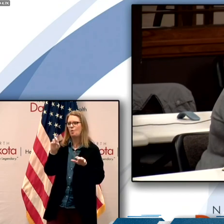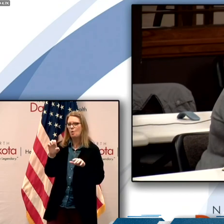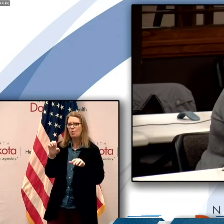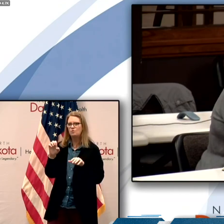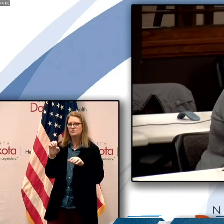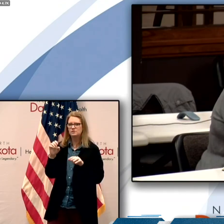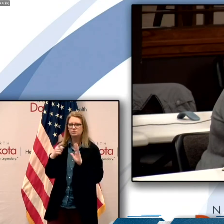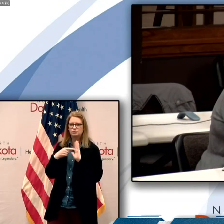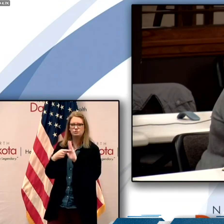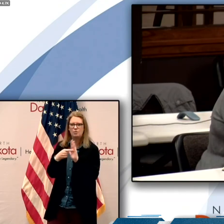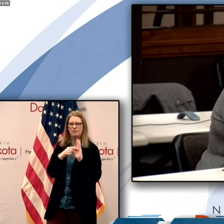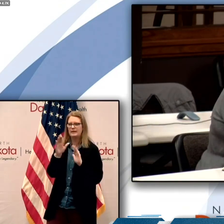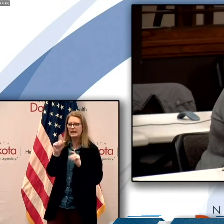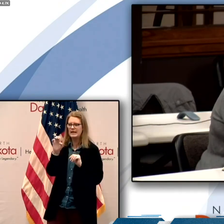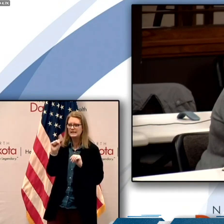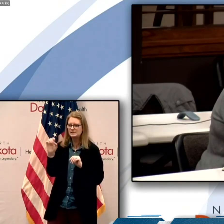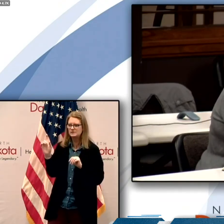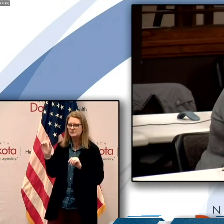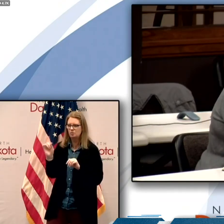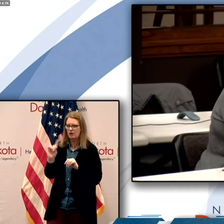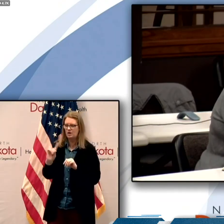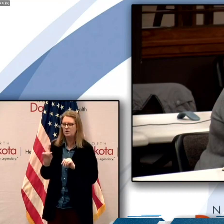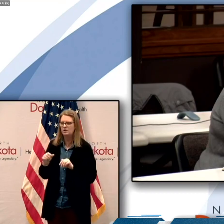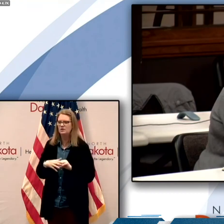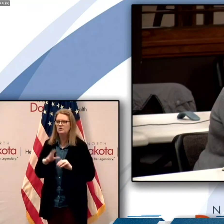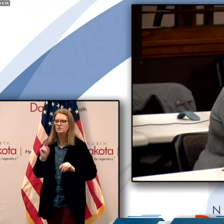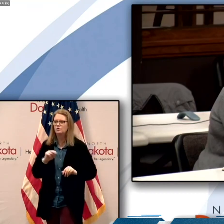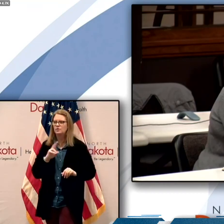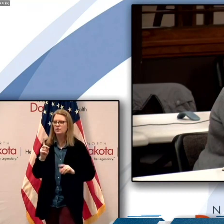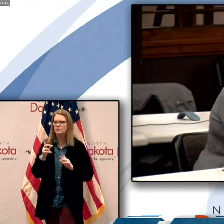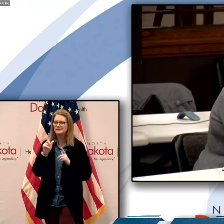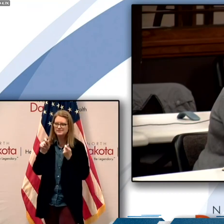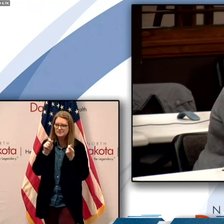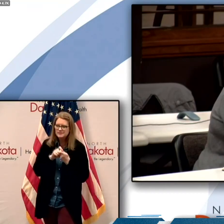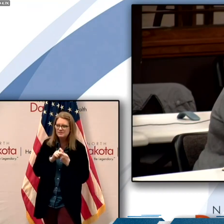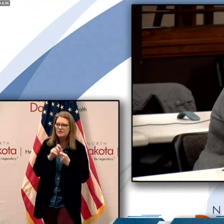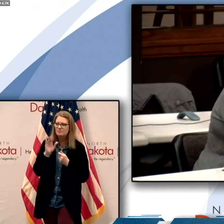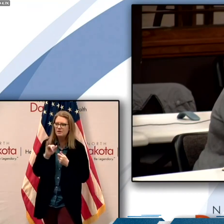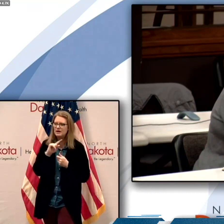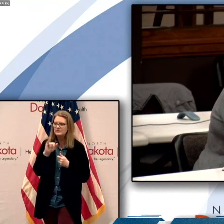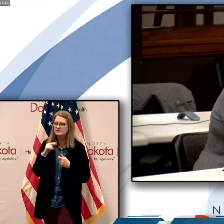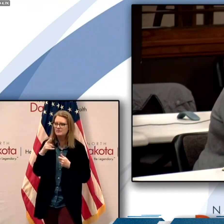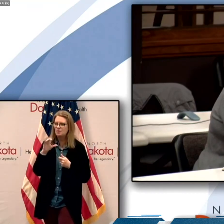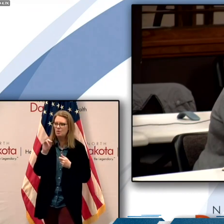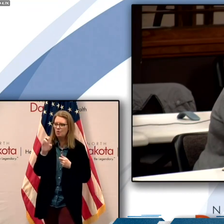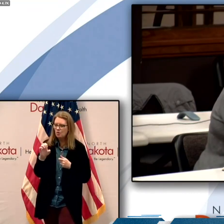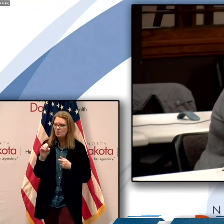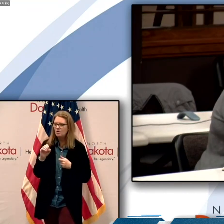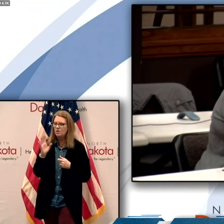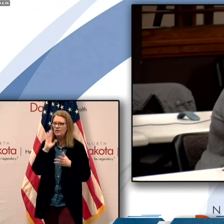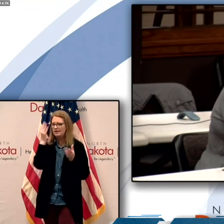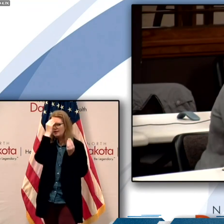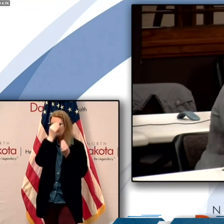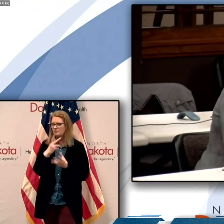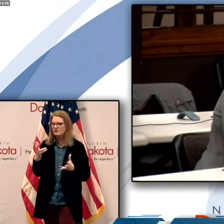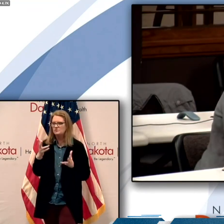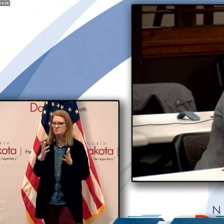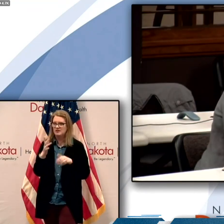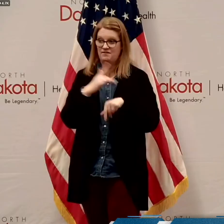North Dakota is working on specifying cases by zip code. Will this information be available to the public, and